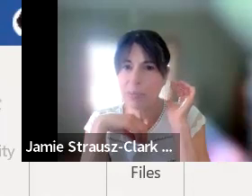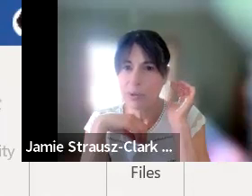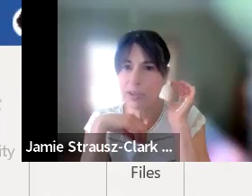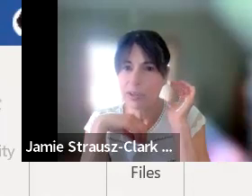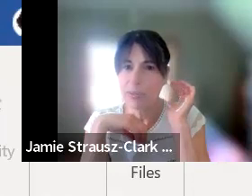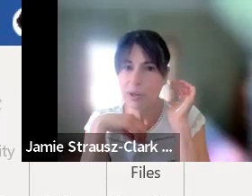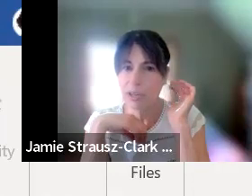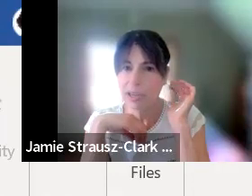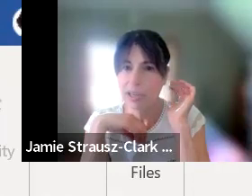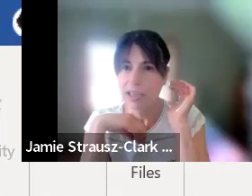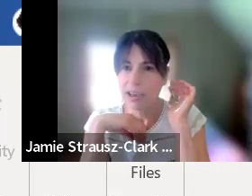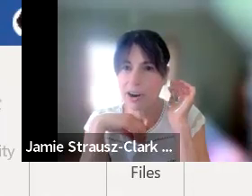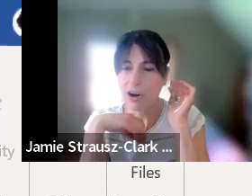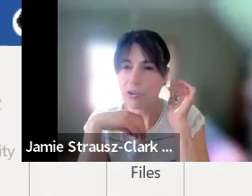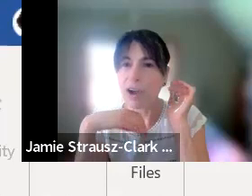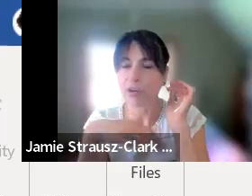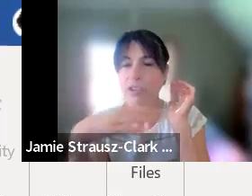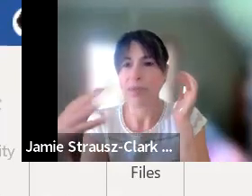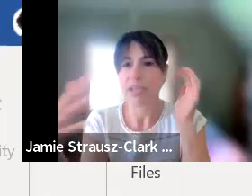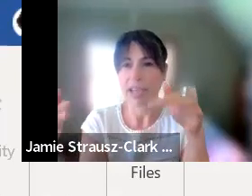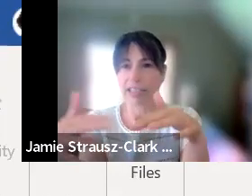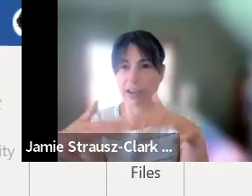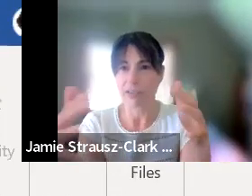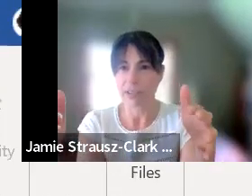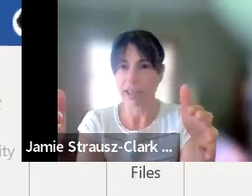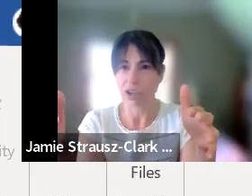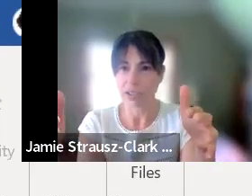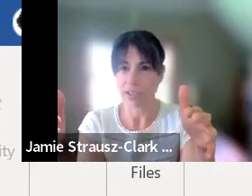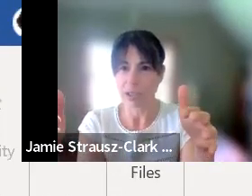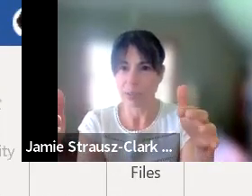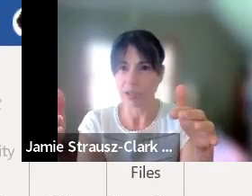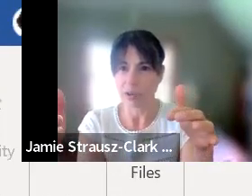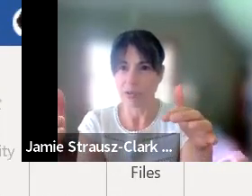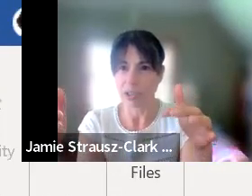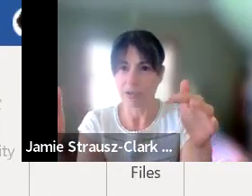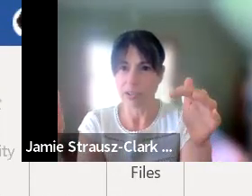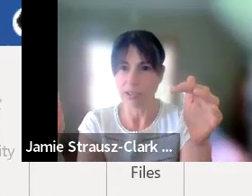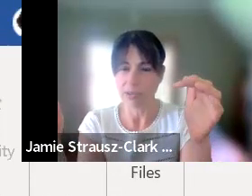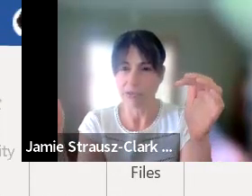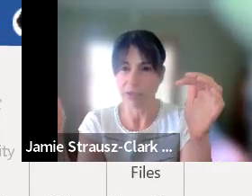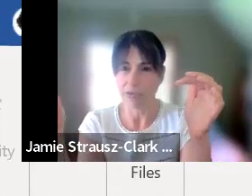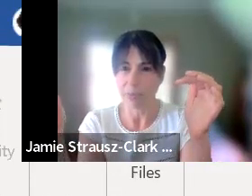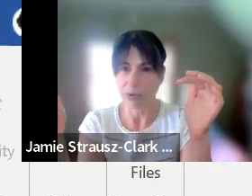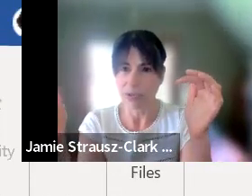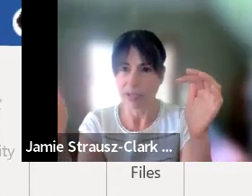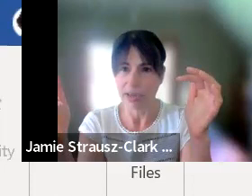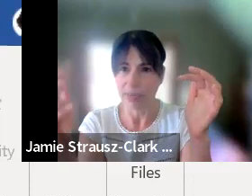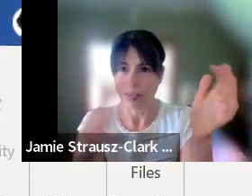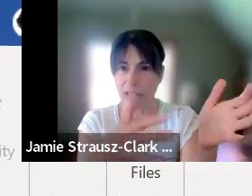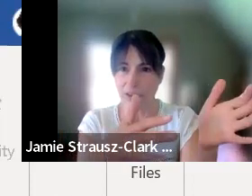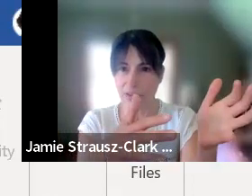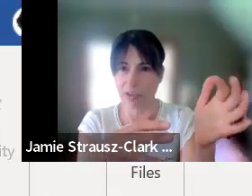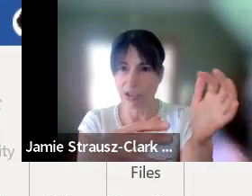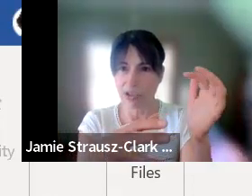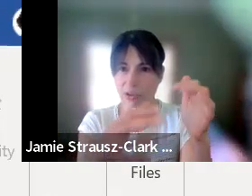some people in the community are not going to be satisfied and feel like justice has been served if the person's getting